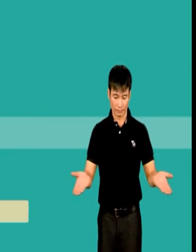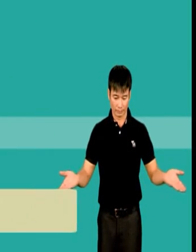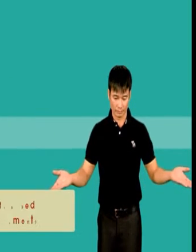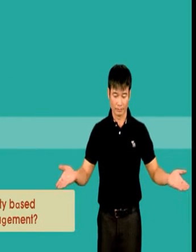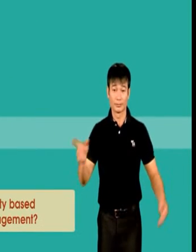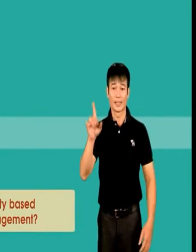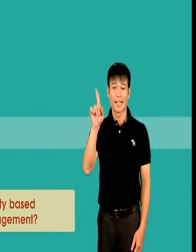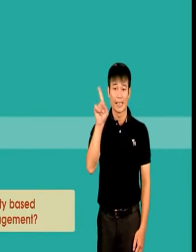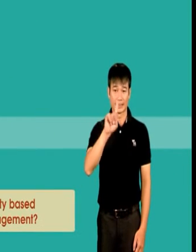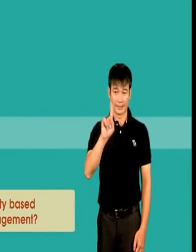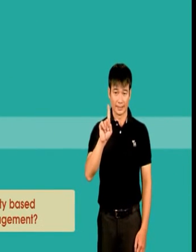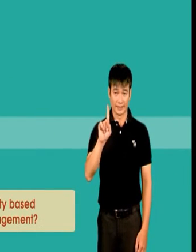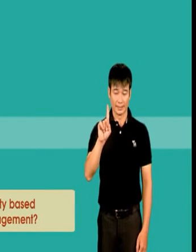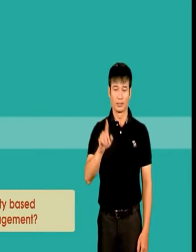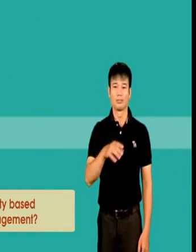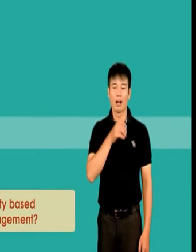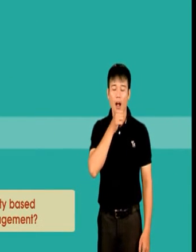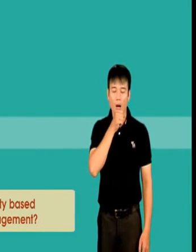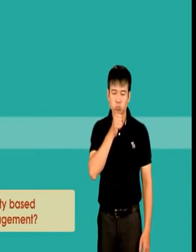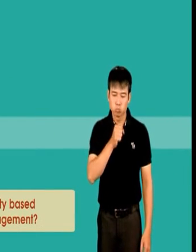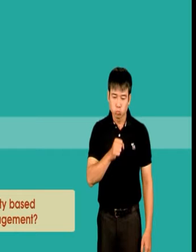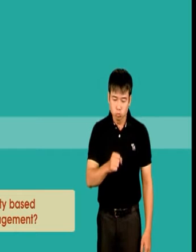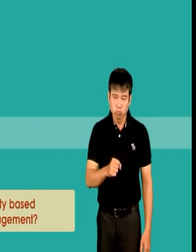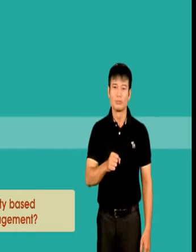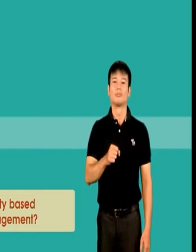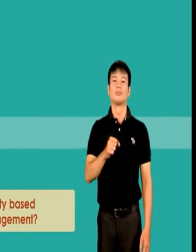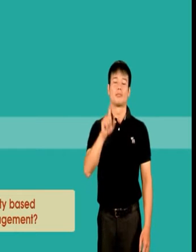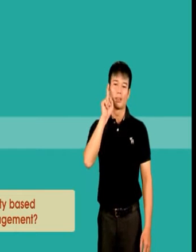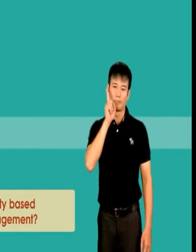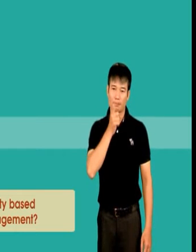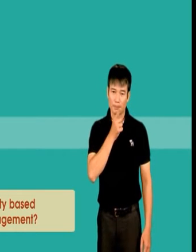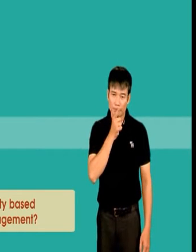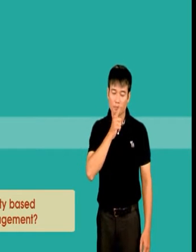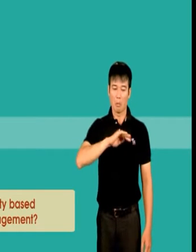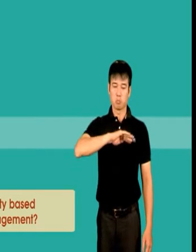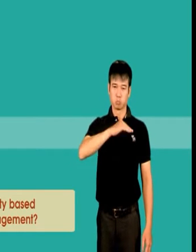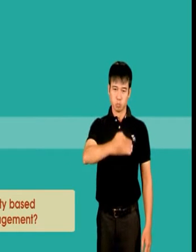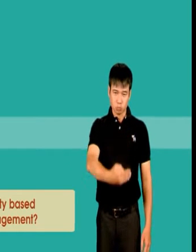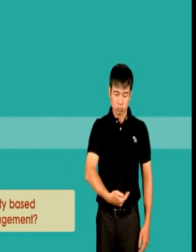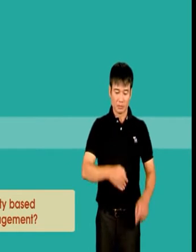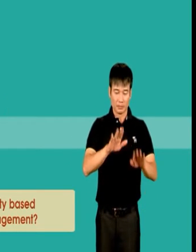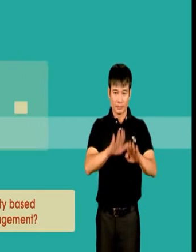First of all, we will discover what community-based disaster risk management is.